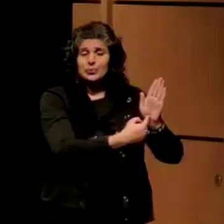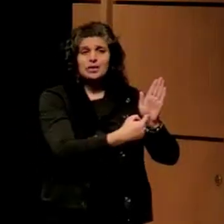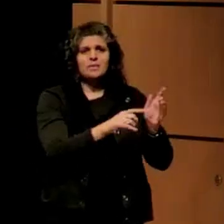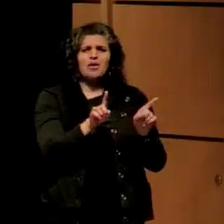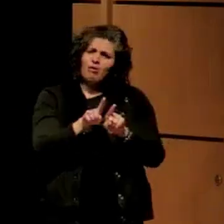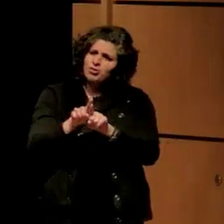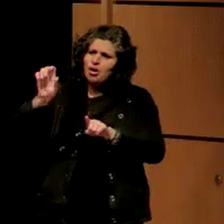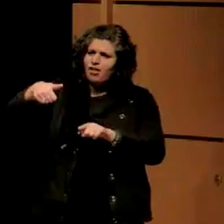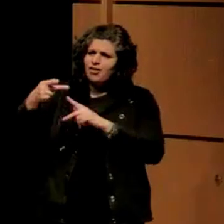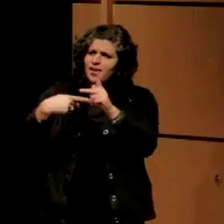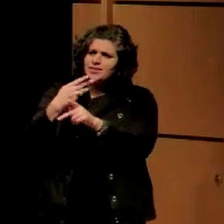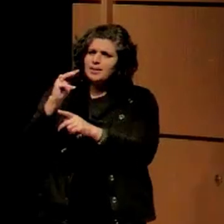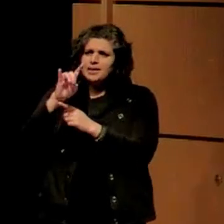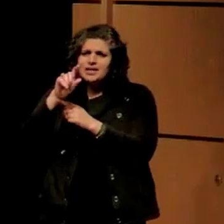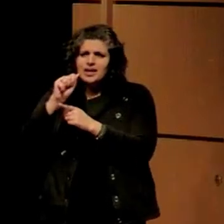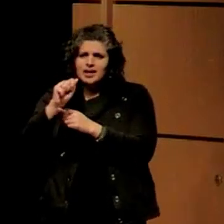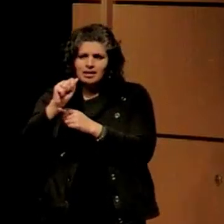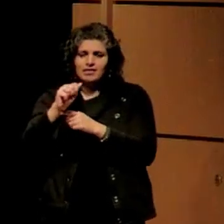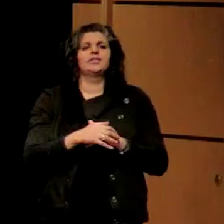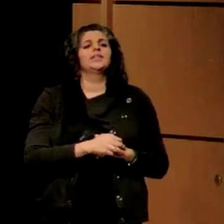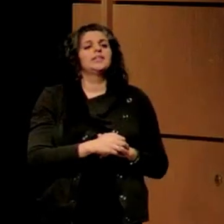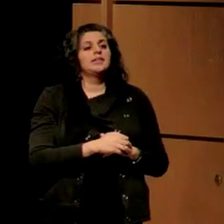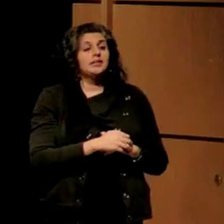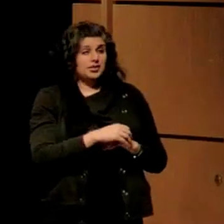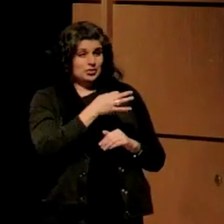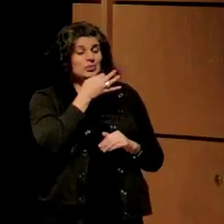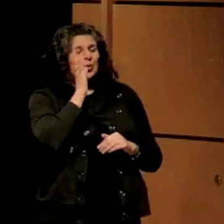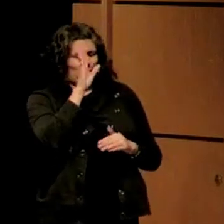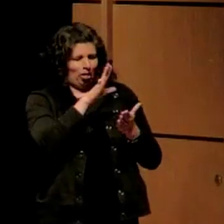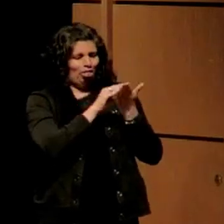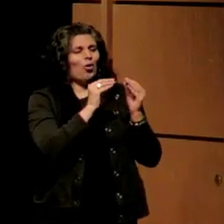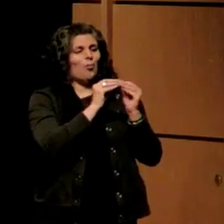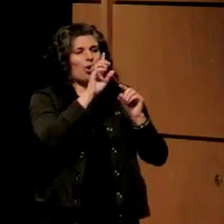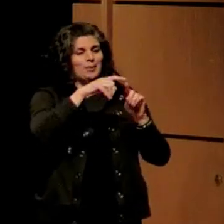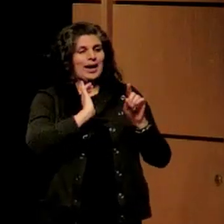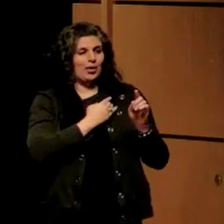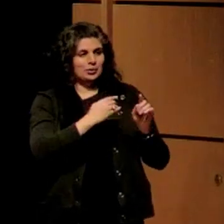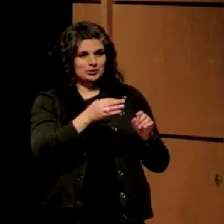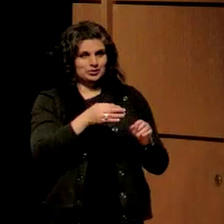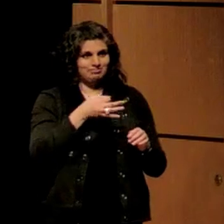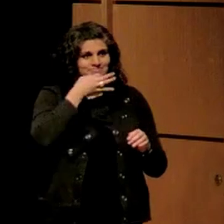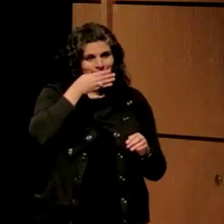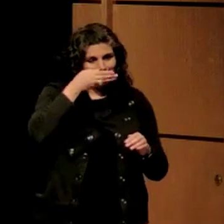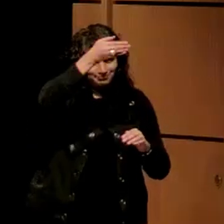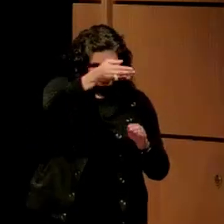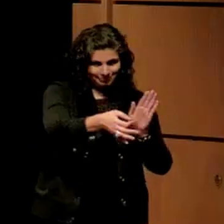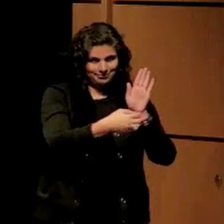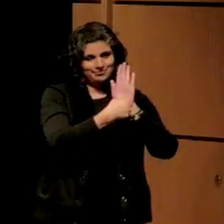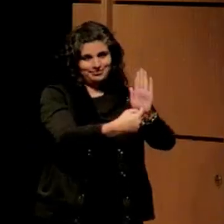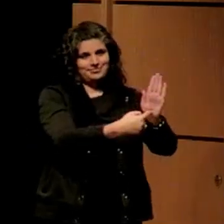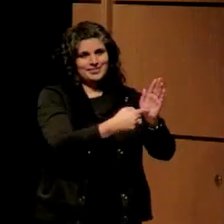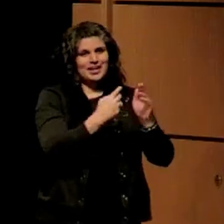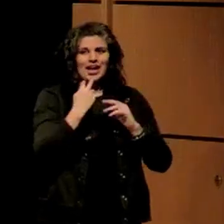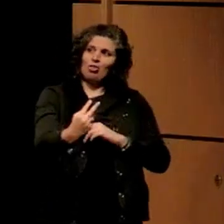other media formats. Shortly, you will learn more about our upcoming exhibitions, as well as reflect back on our